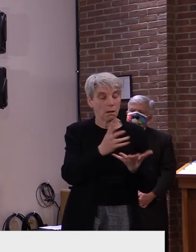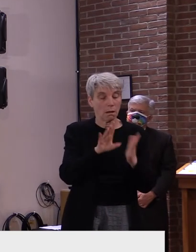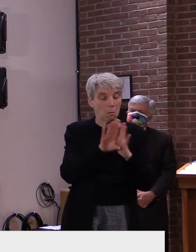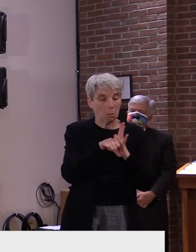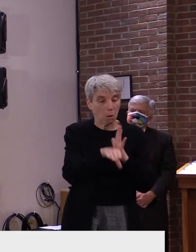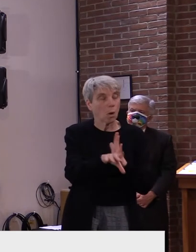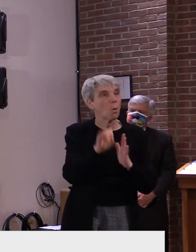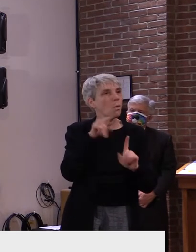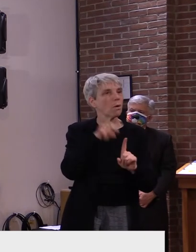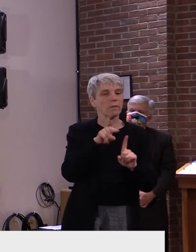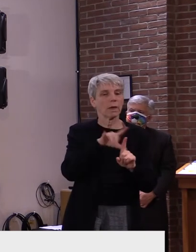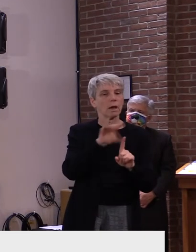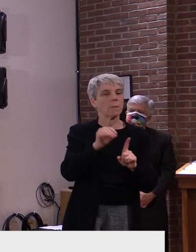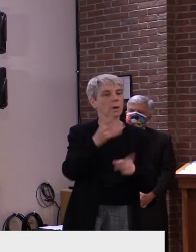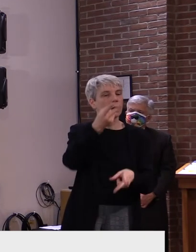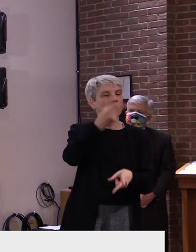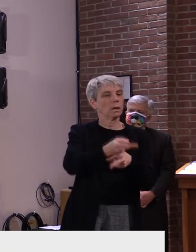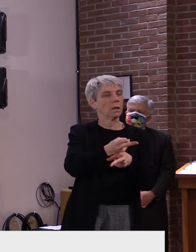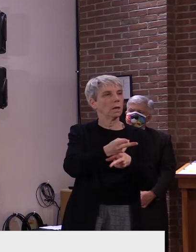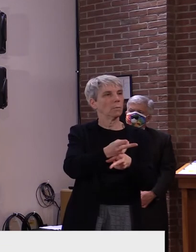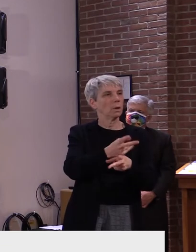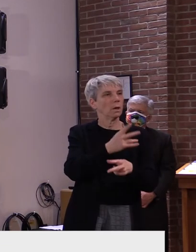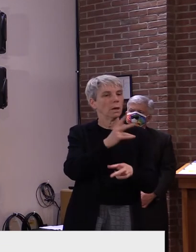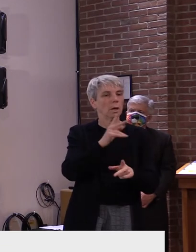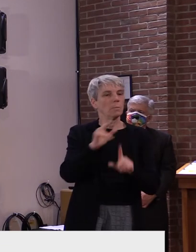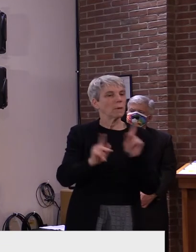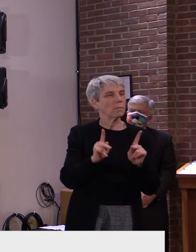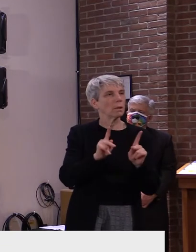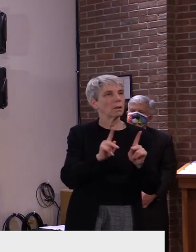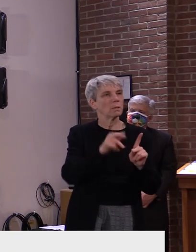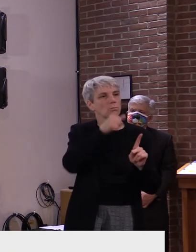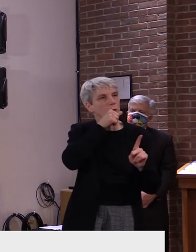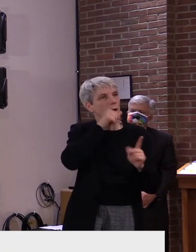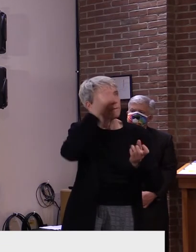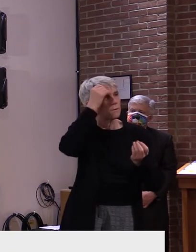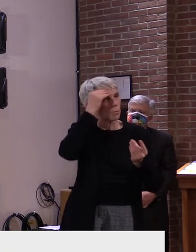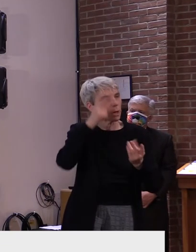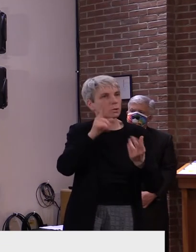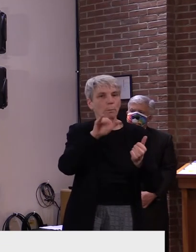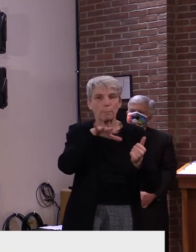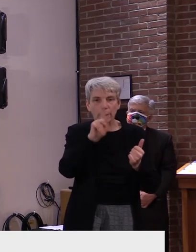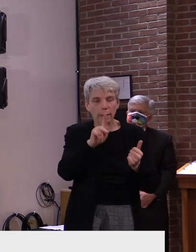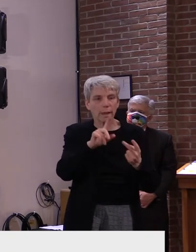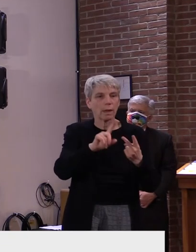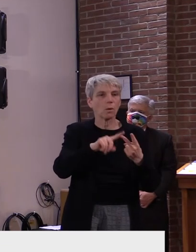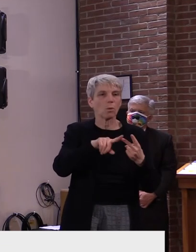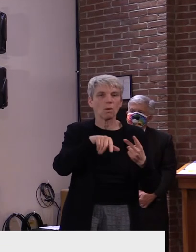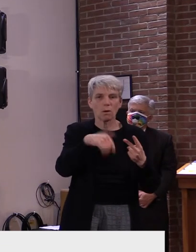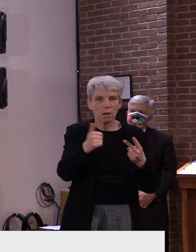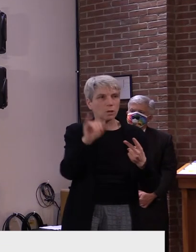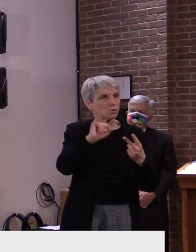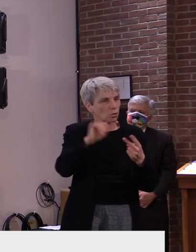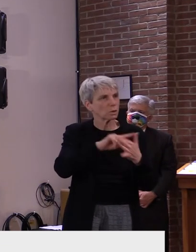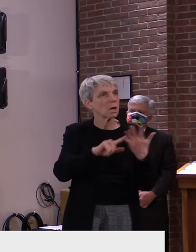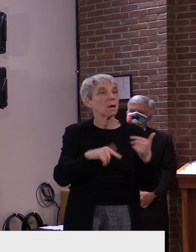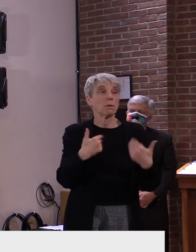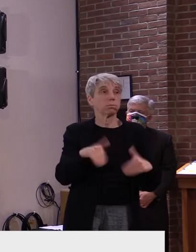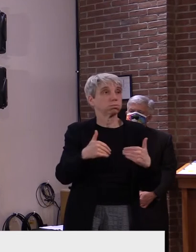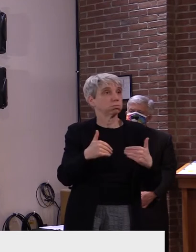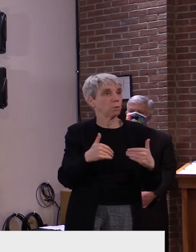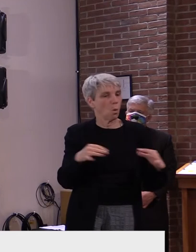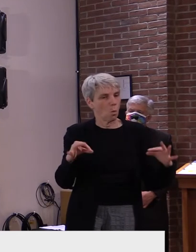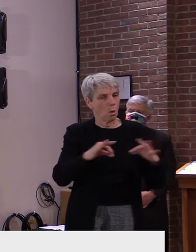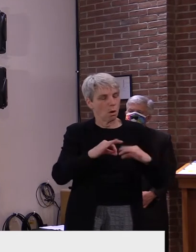data and so forth i mean obviously we would we would contemplate that as well it's just the level of the extreme nature of it